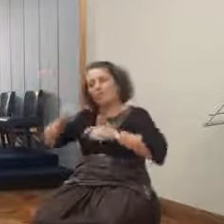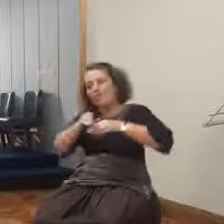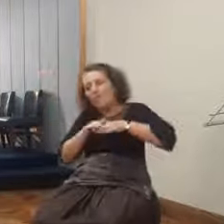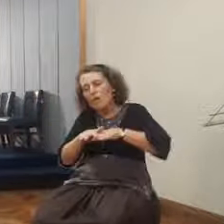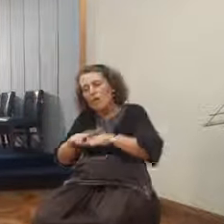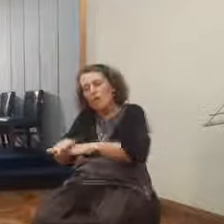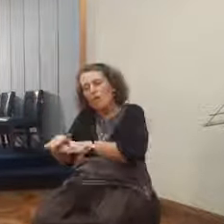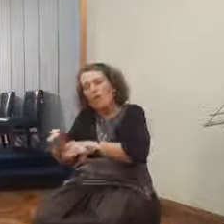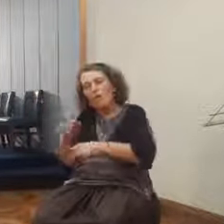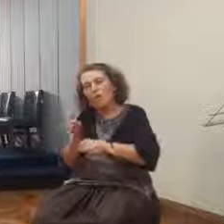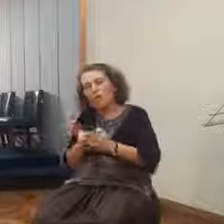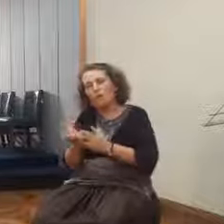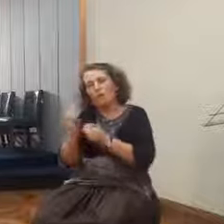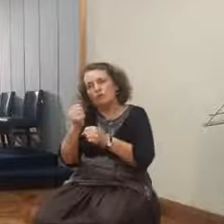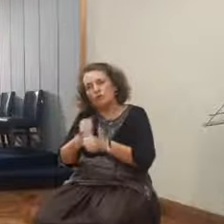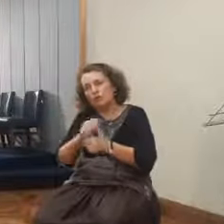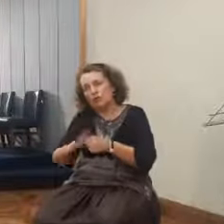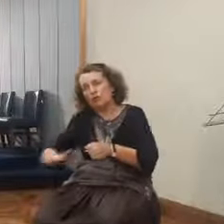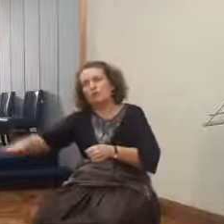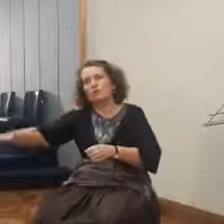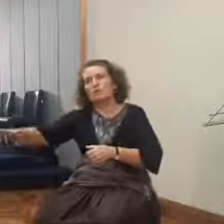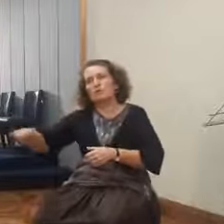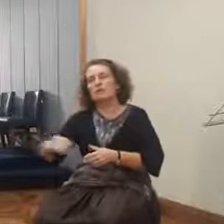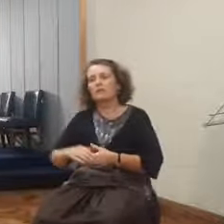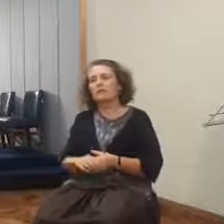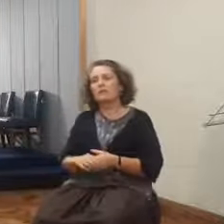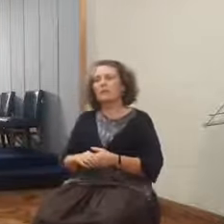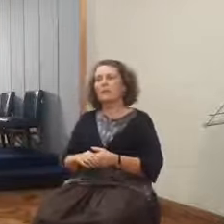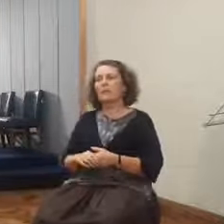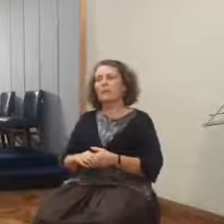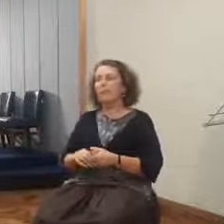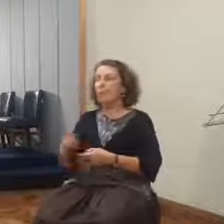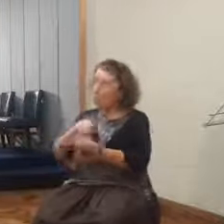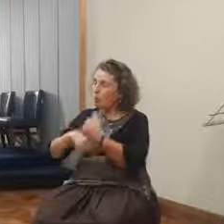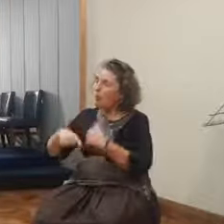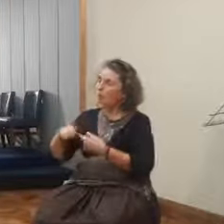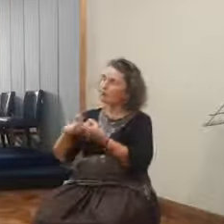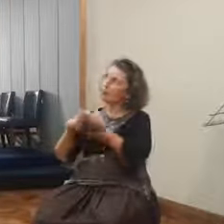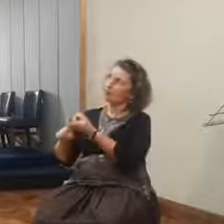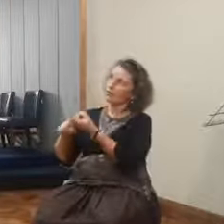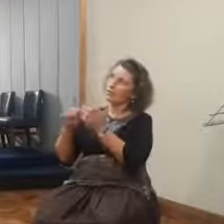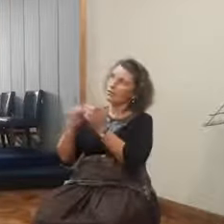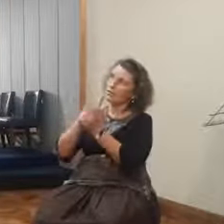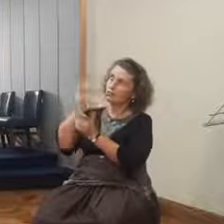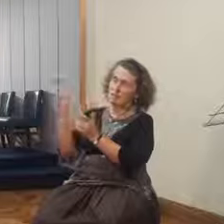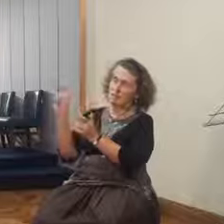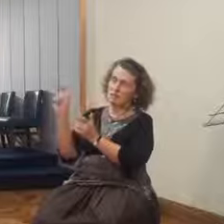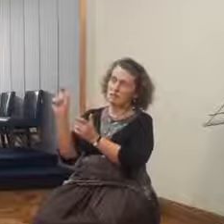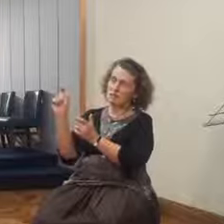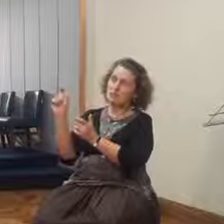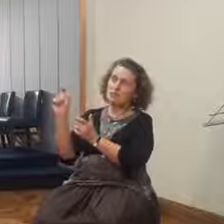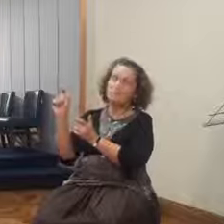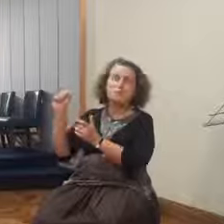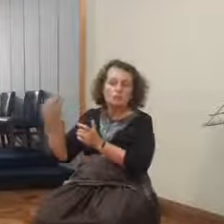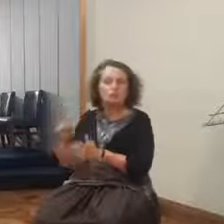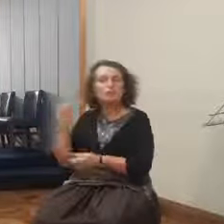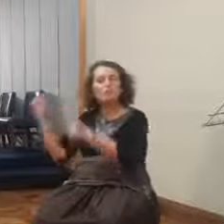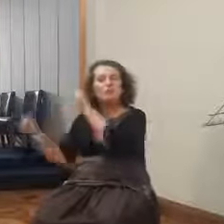for the praise of his glory, who first trusted in Christ. And the thoughts of his